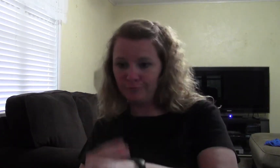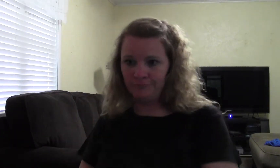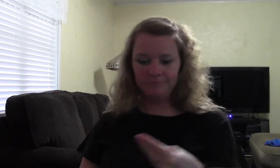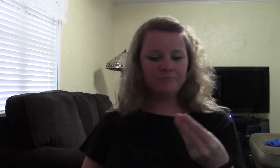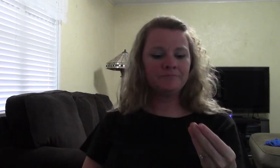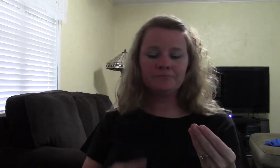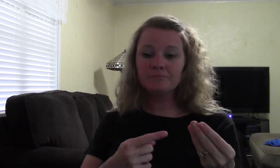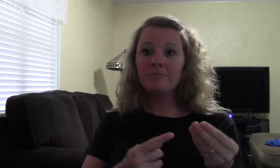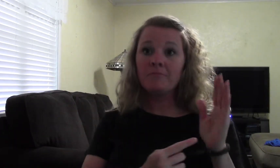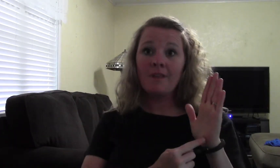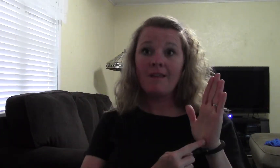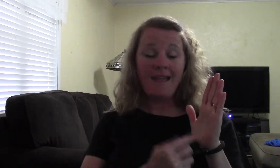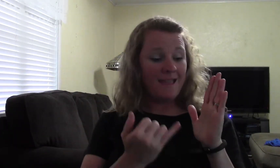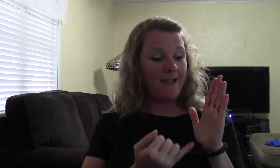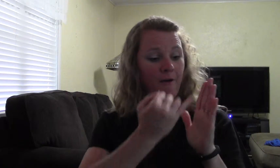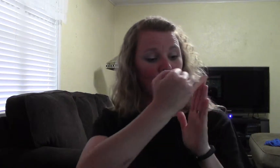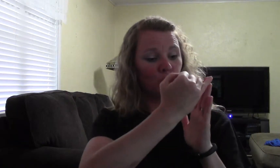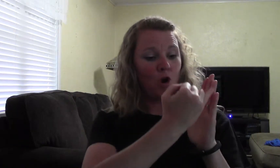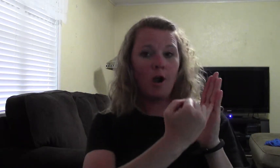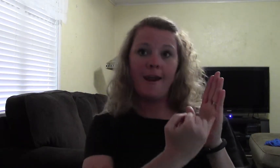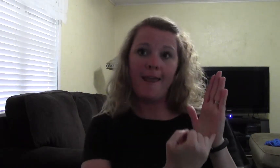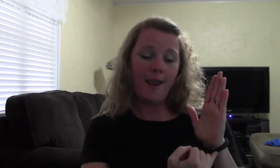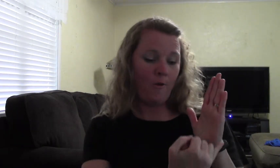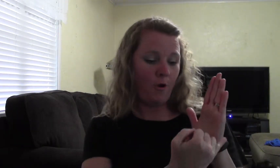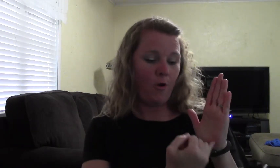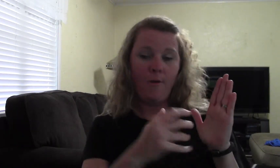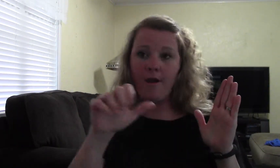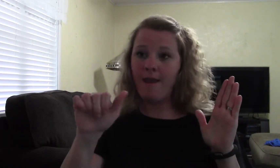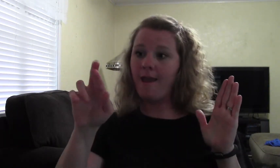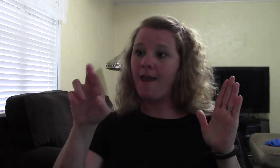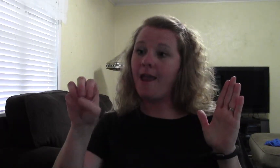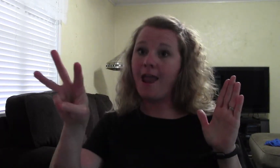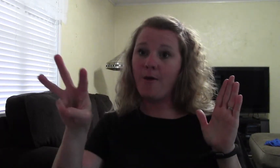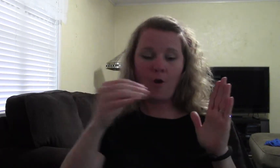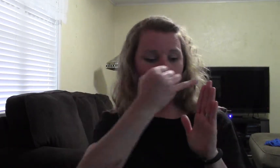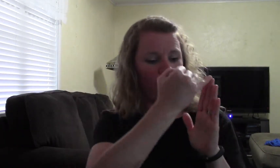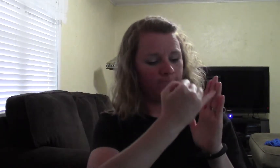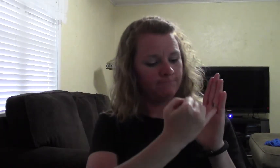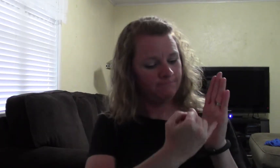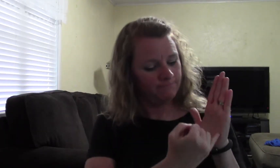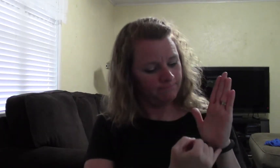Draw an arrow down this side margin on your paper. Put the head of the arrow down at the bottom.